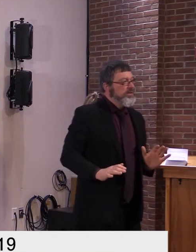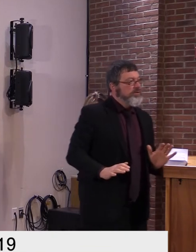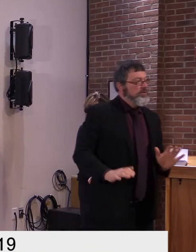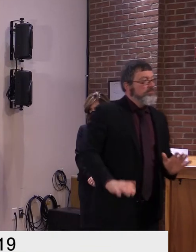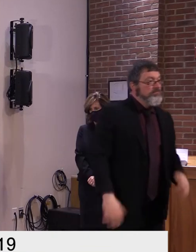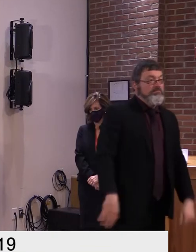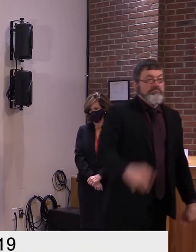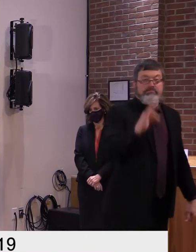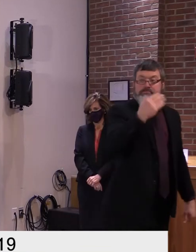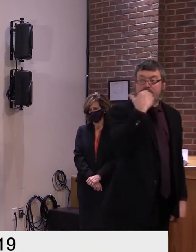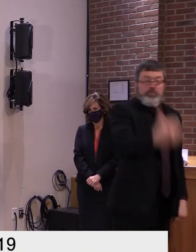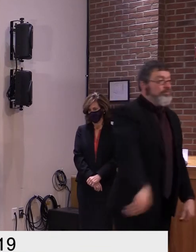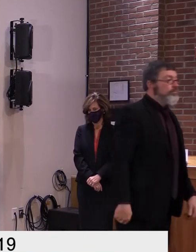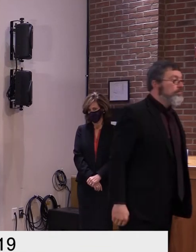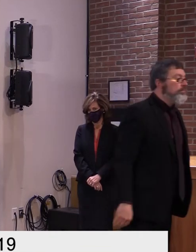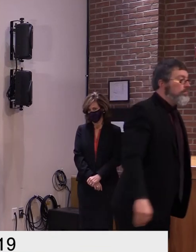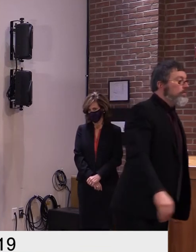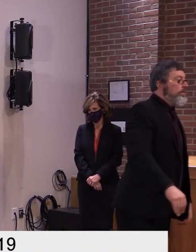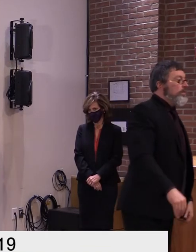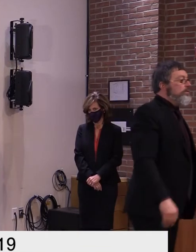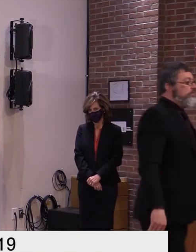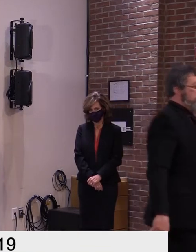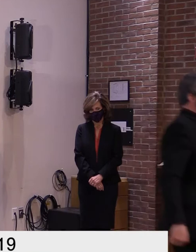much. Dana, Local 22.